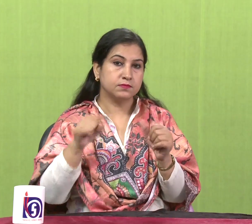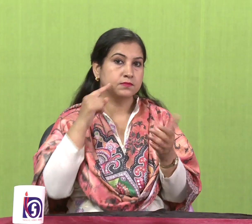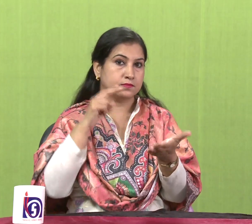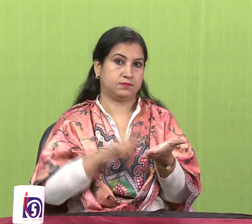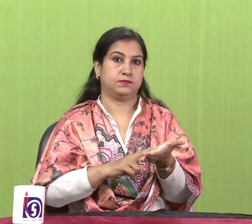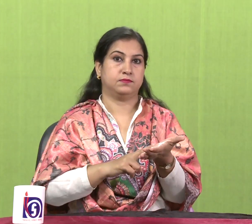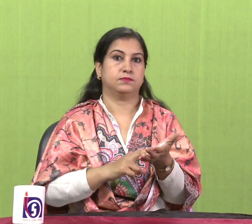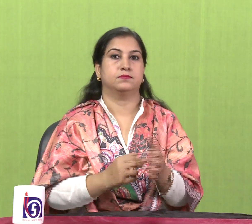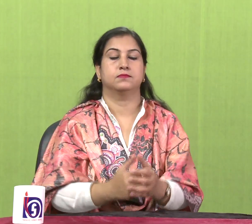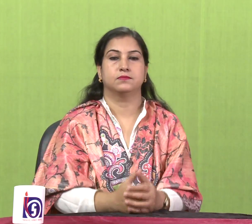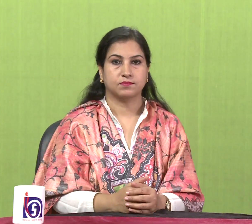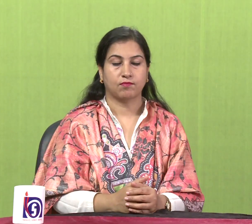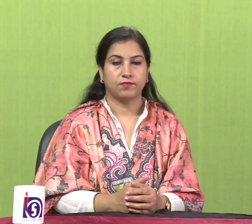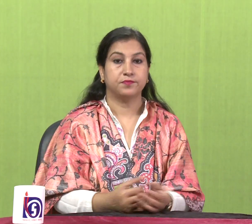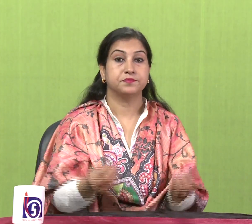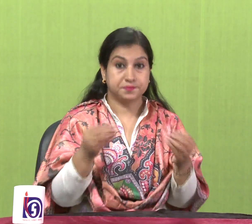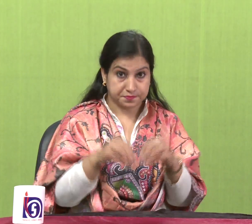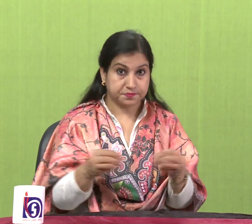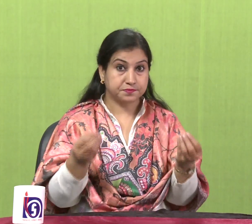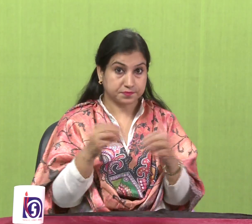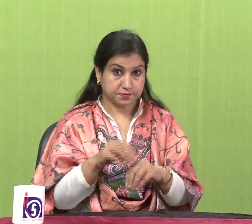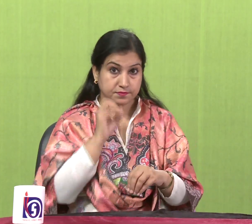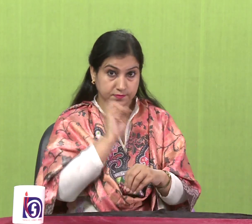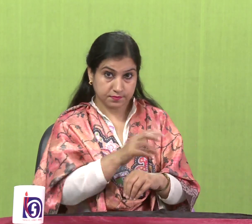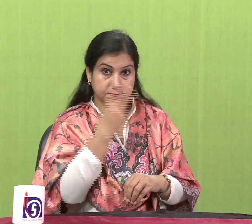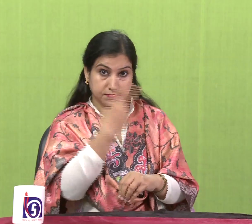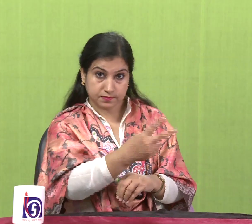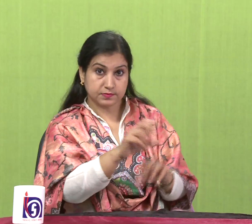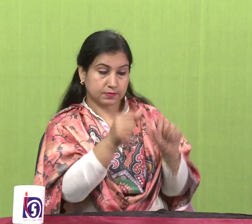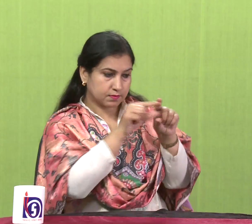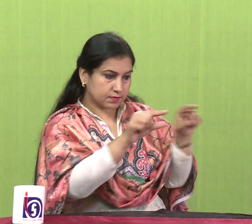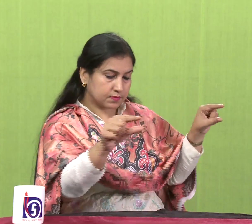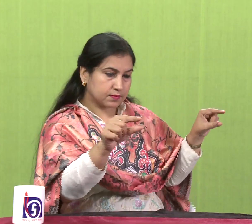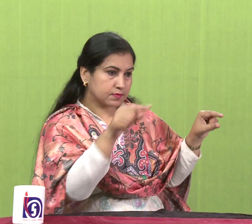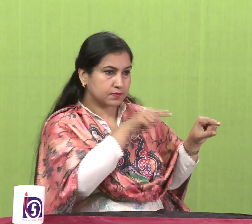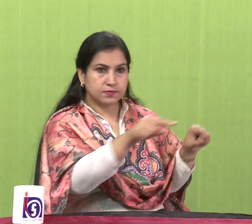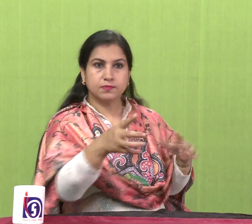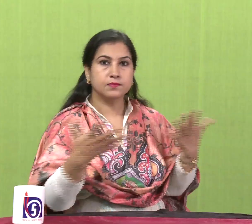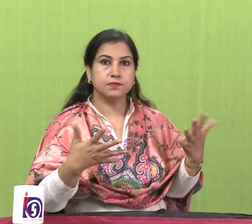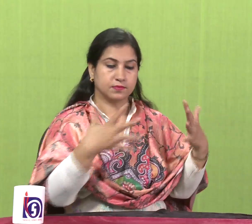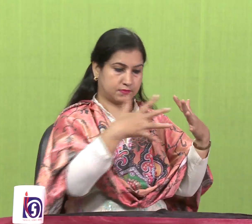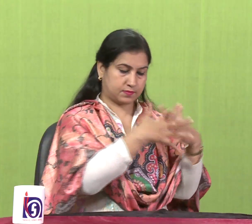signlanguage@nios.ac.in. For more information, you may visit our website at